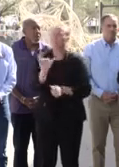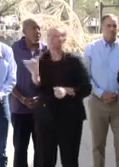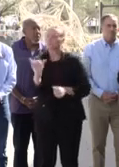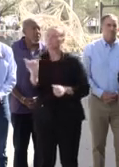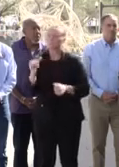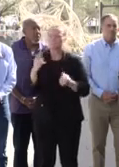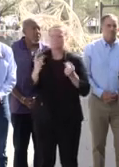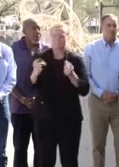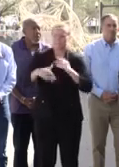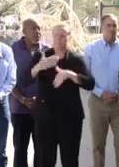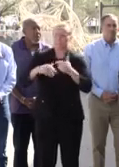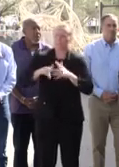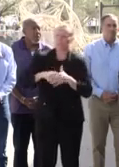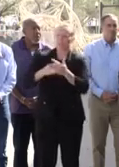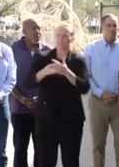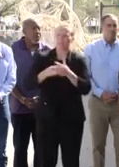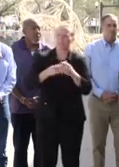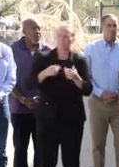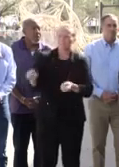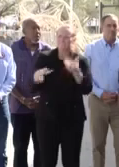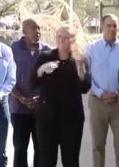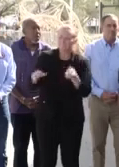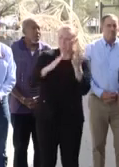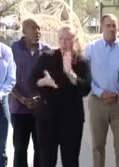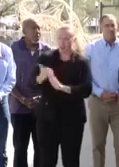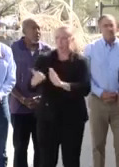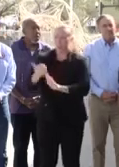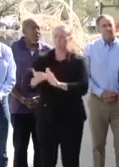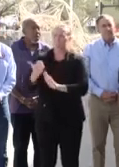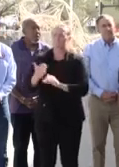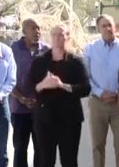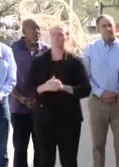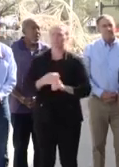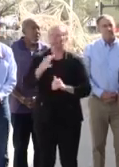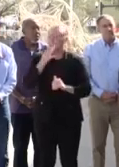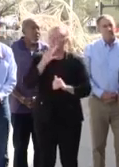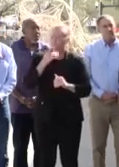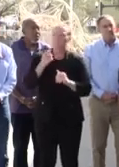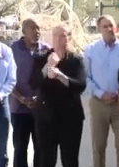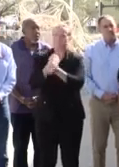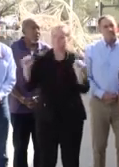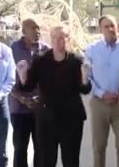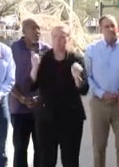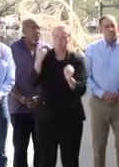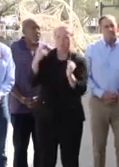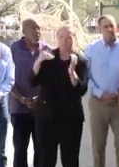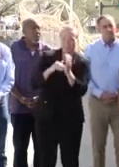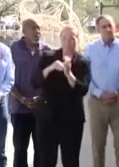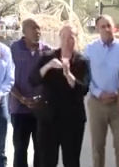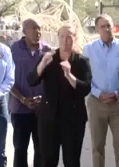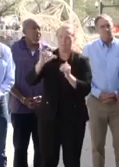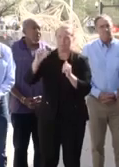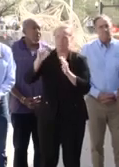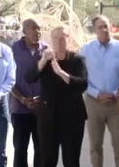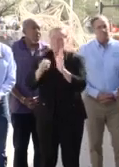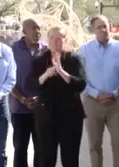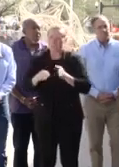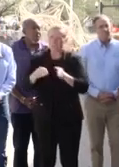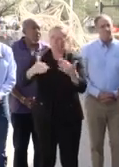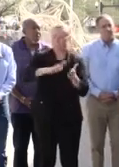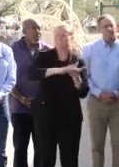and toss operations as soon as it was safe. 12,000 miles of state roads have been cleared, and